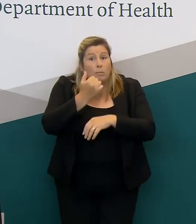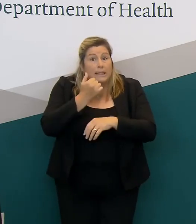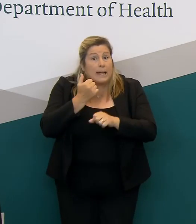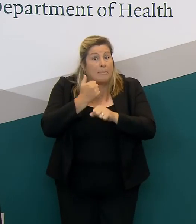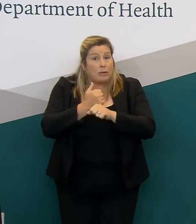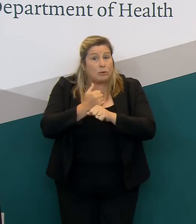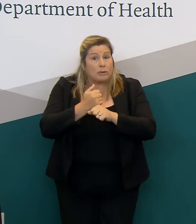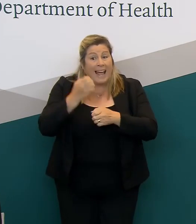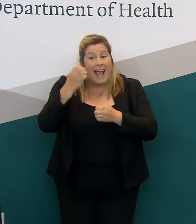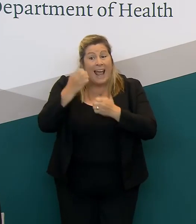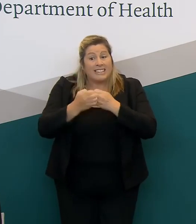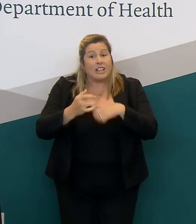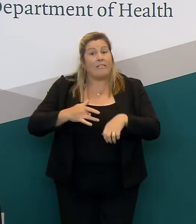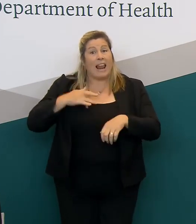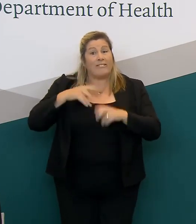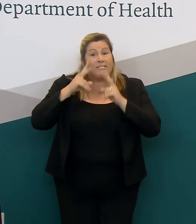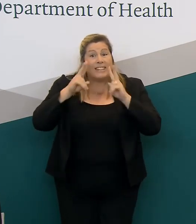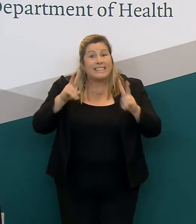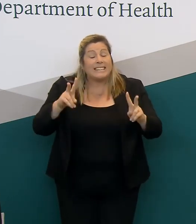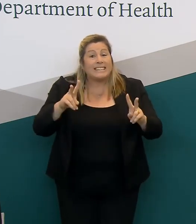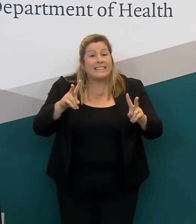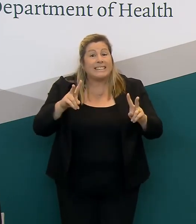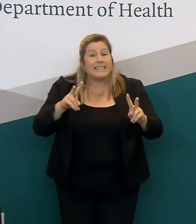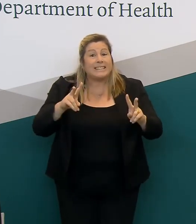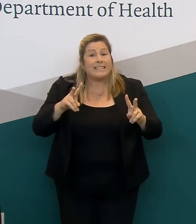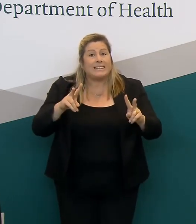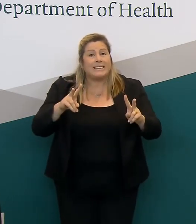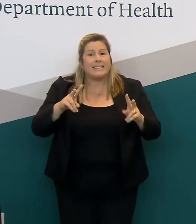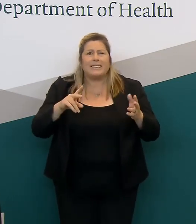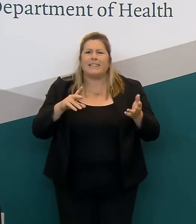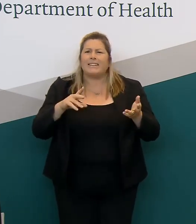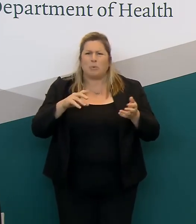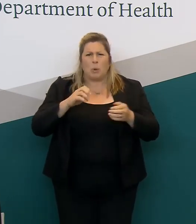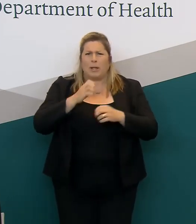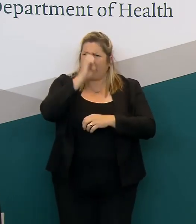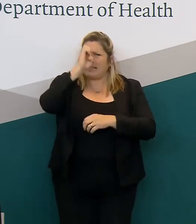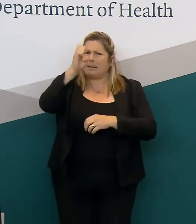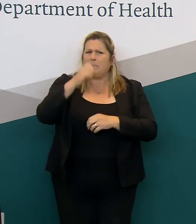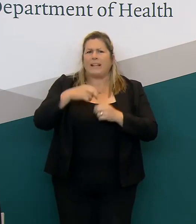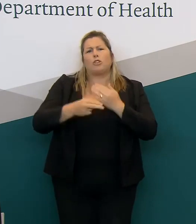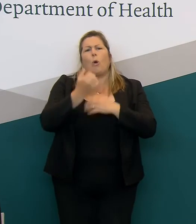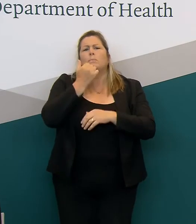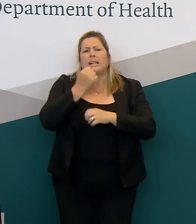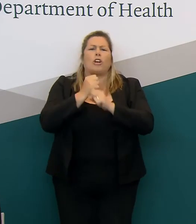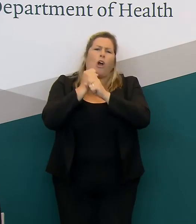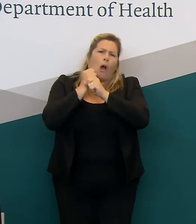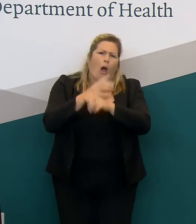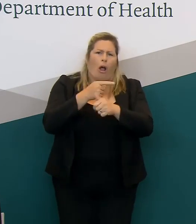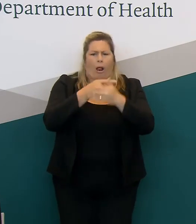visiting tomorrow. Yeah. You can expect an update on all the things we've advised on tomorrow. Yeah.